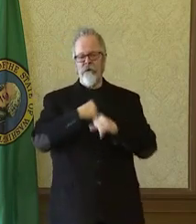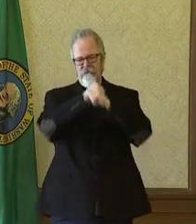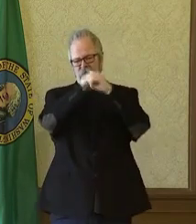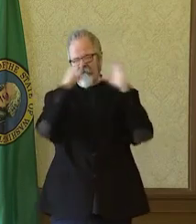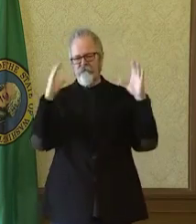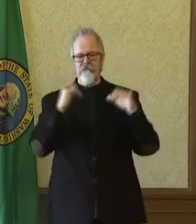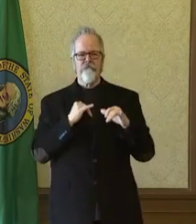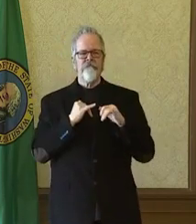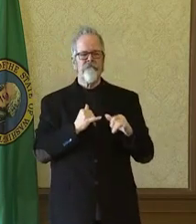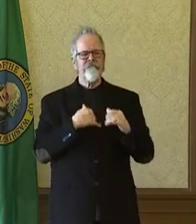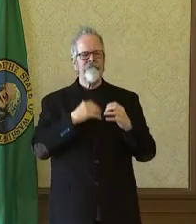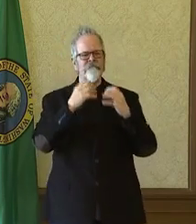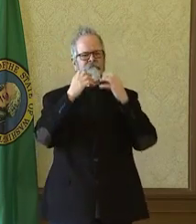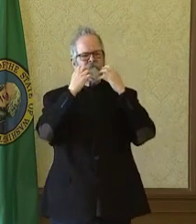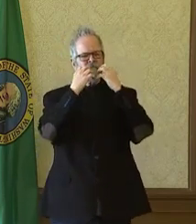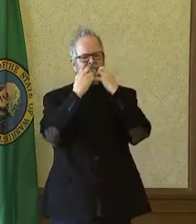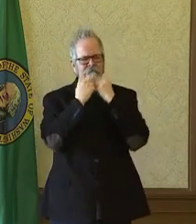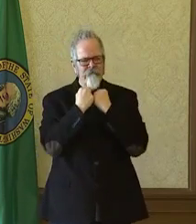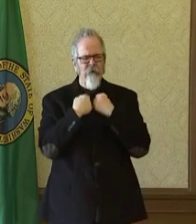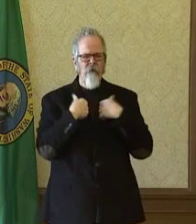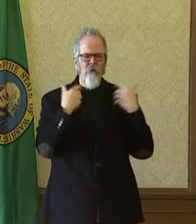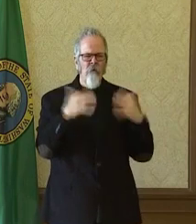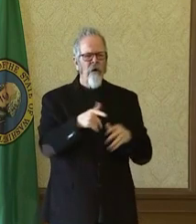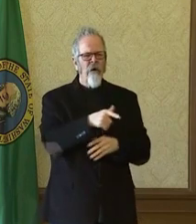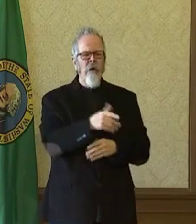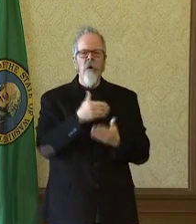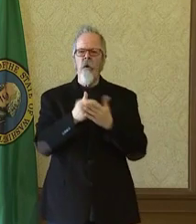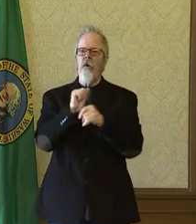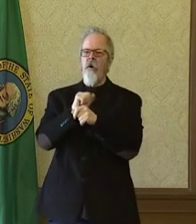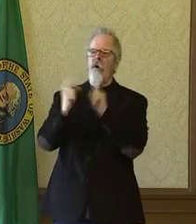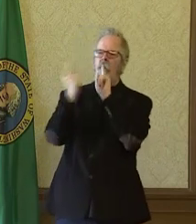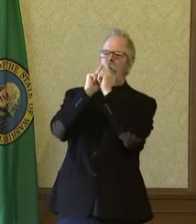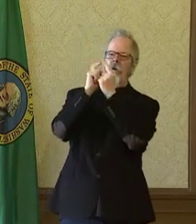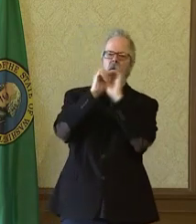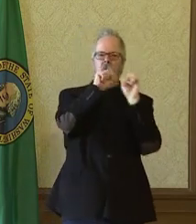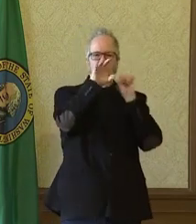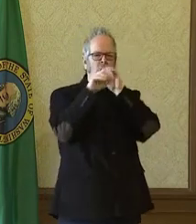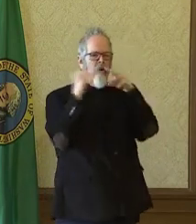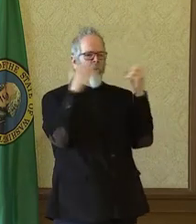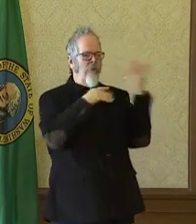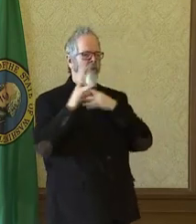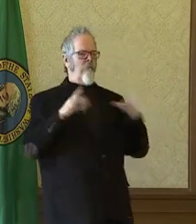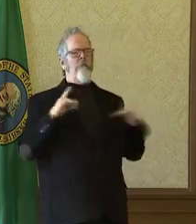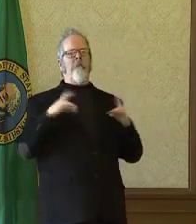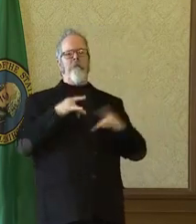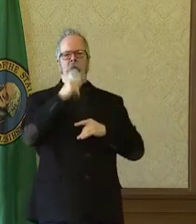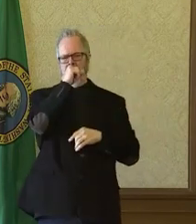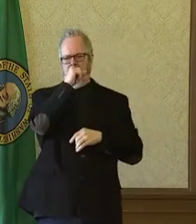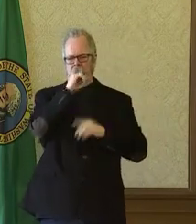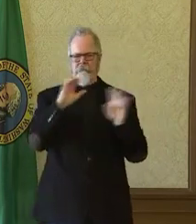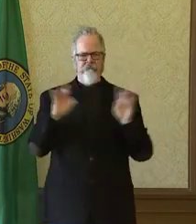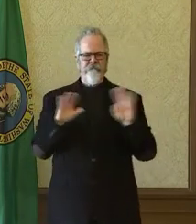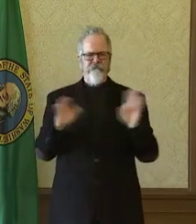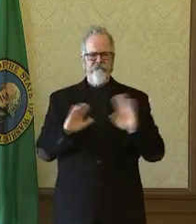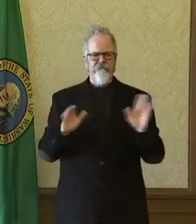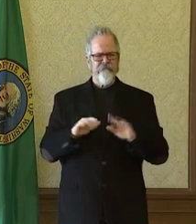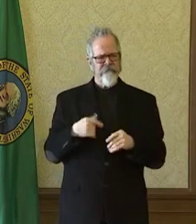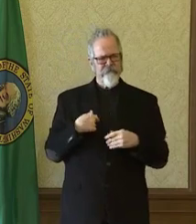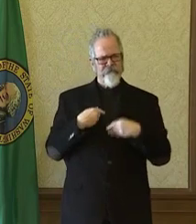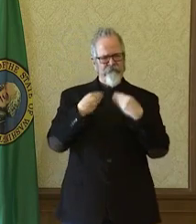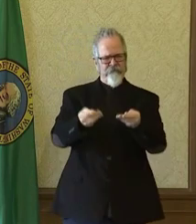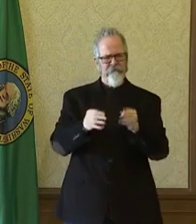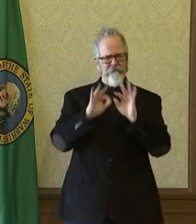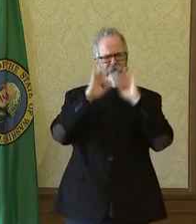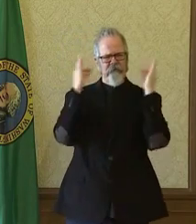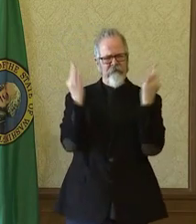become infected and transmit their parents and their grandparents. So there's a lot of reasons to care about this industry. So we will